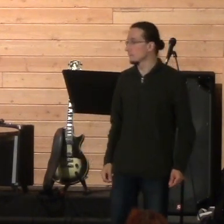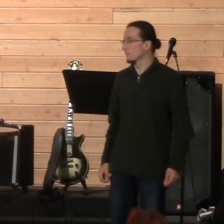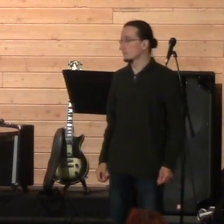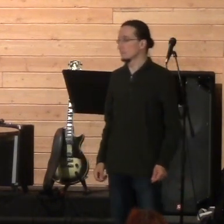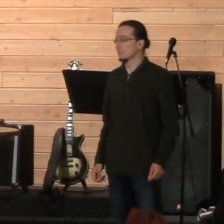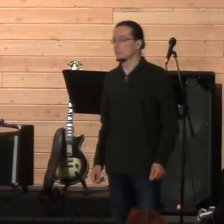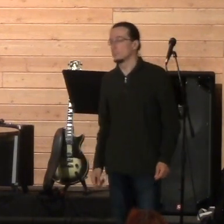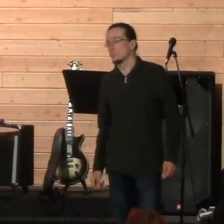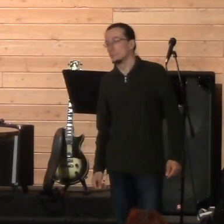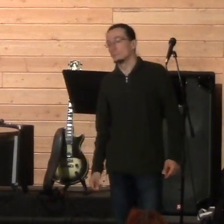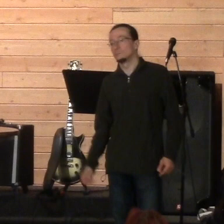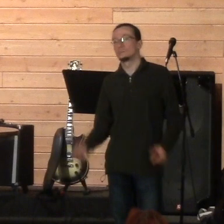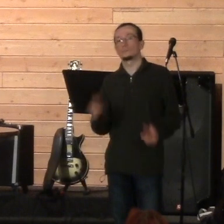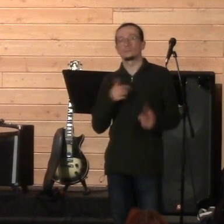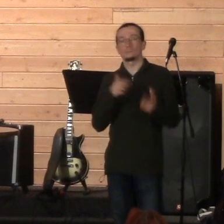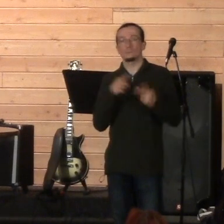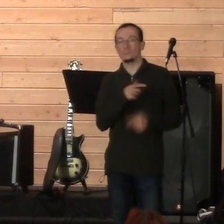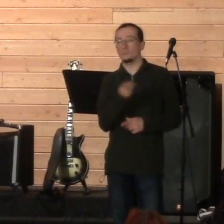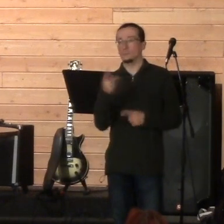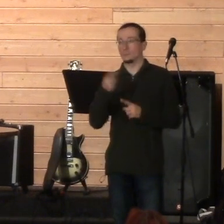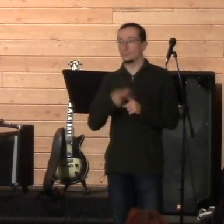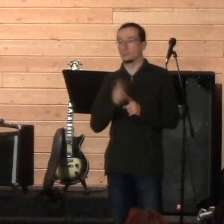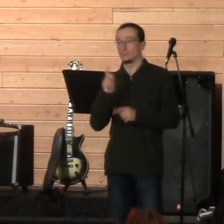And I visited her a couple months later.